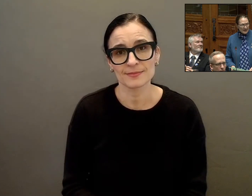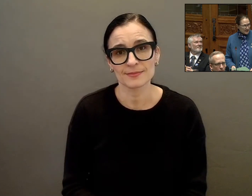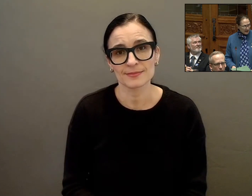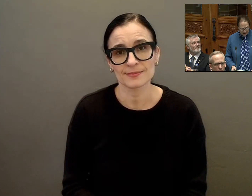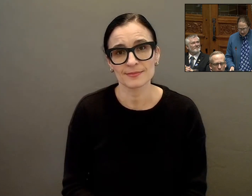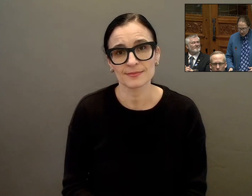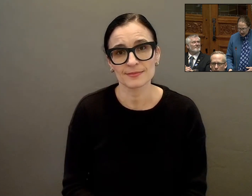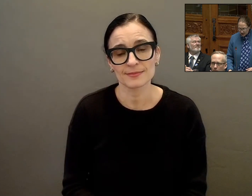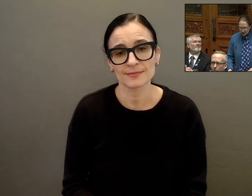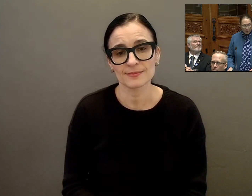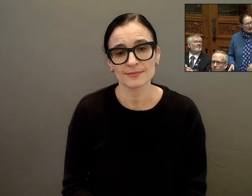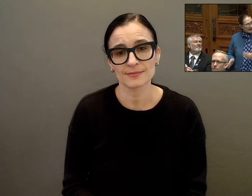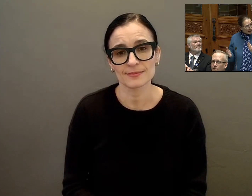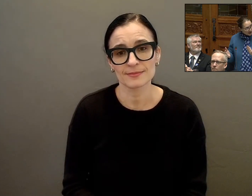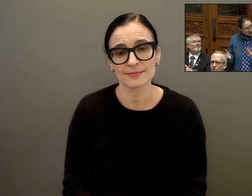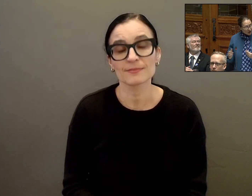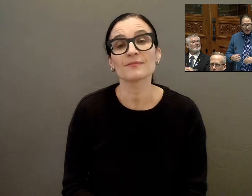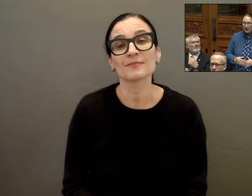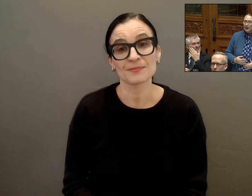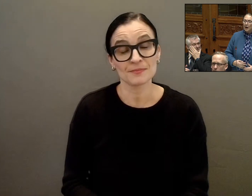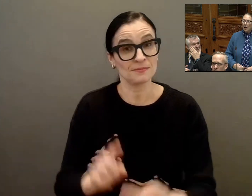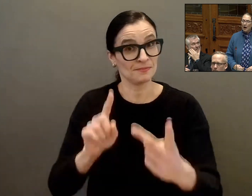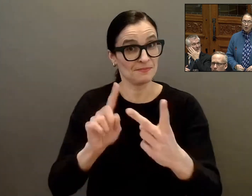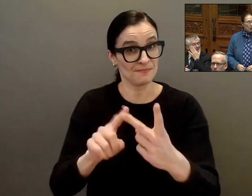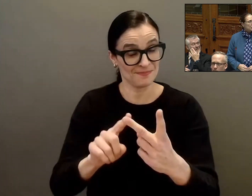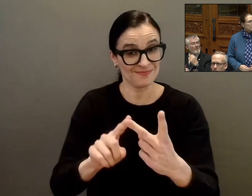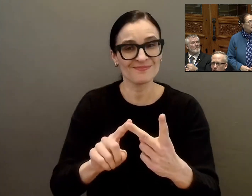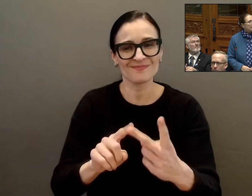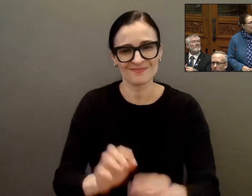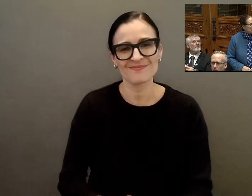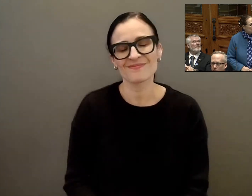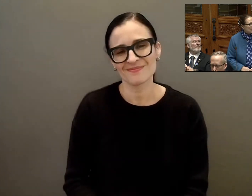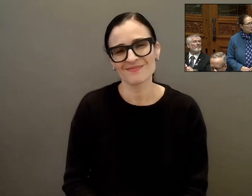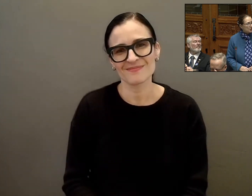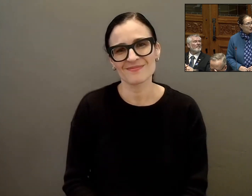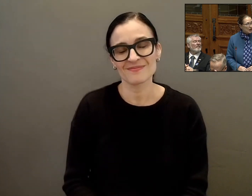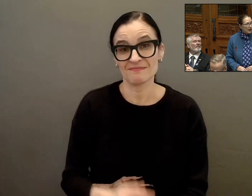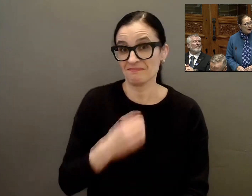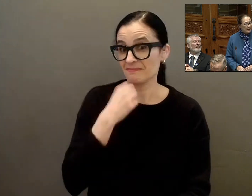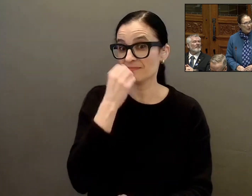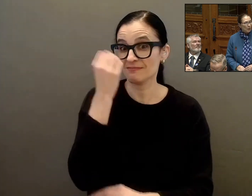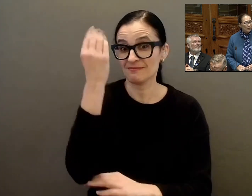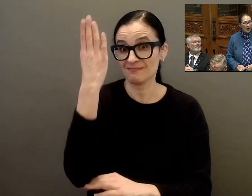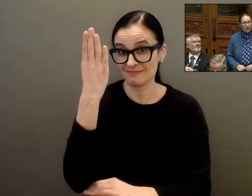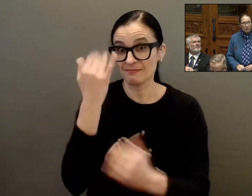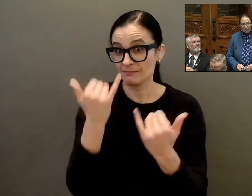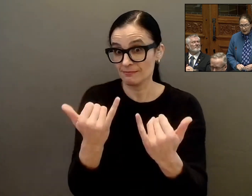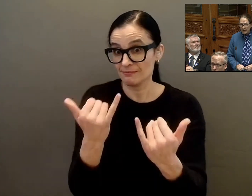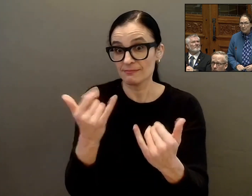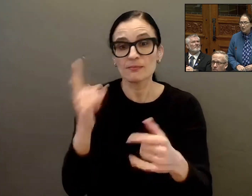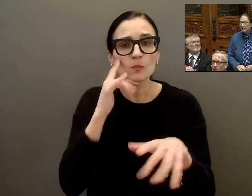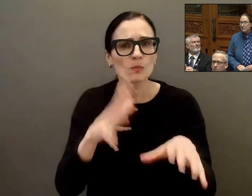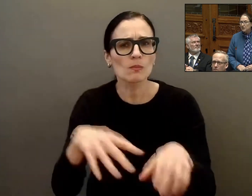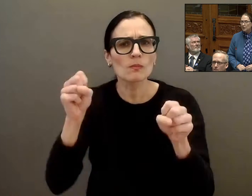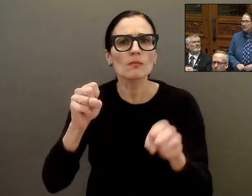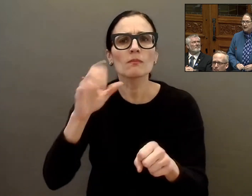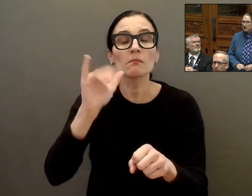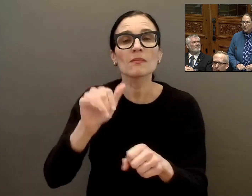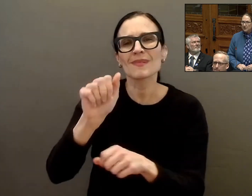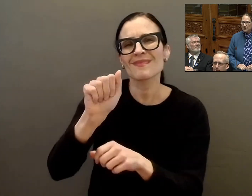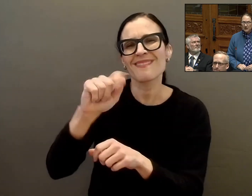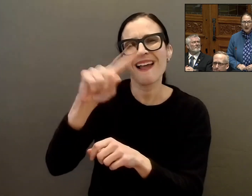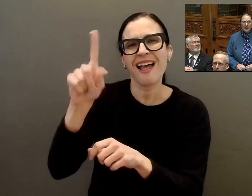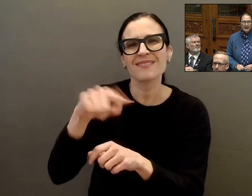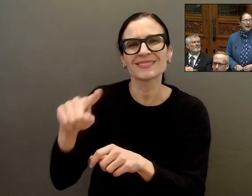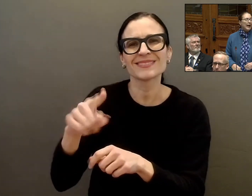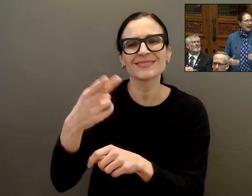And my second introduction, we had lunch today, hosted by the Alzheimer's Society, and there were a great number of members from the